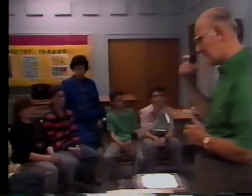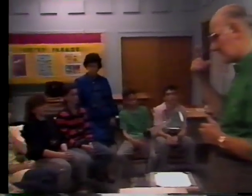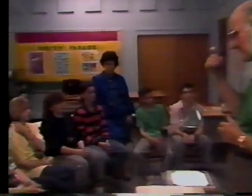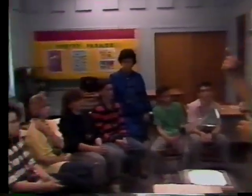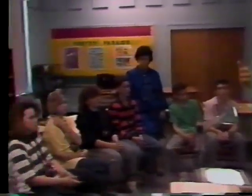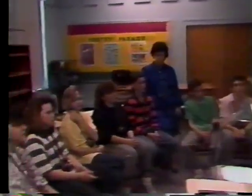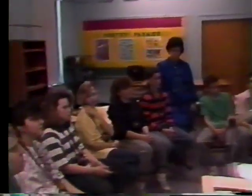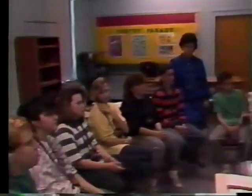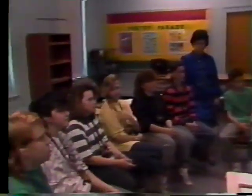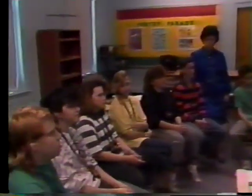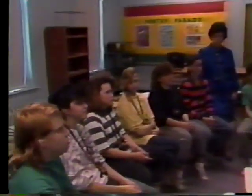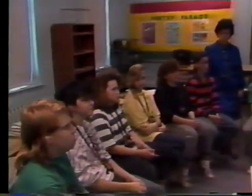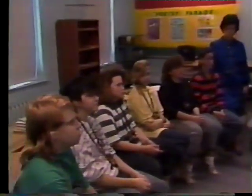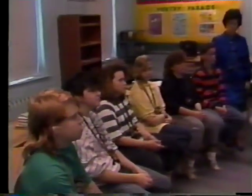Dreaming.